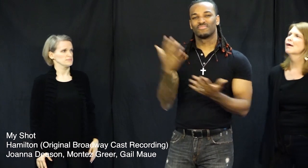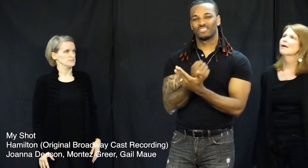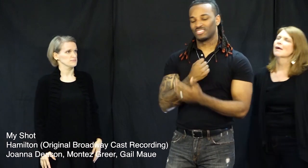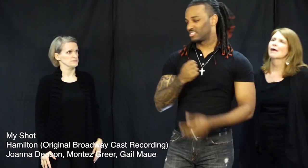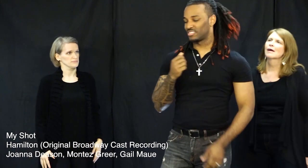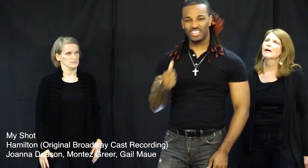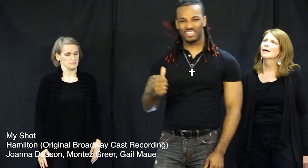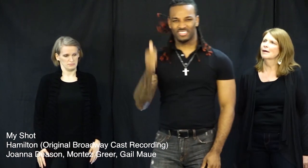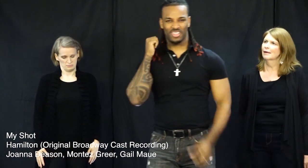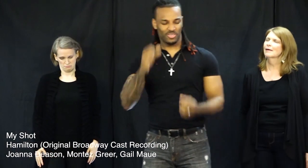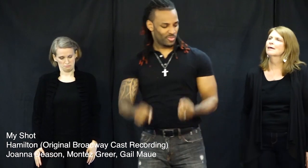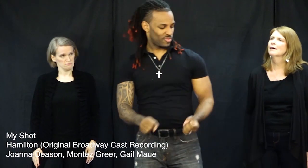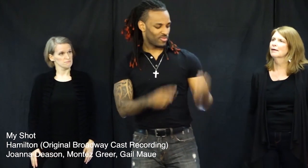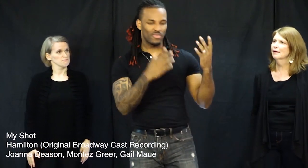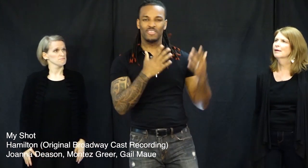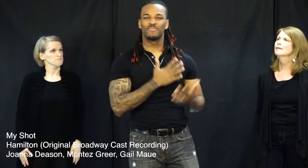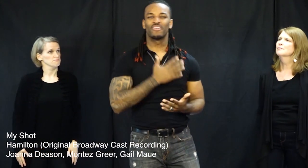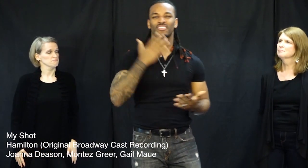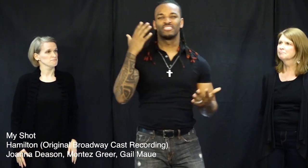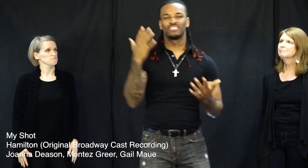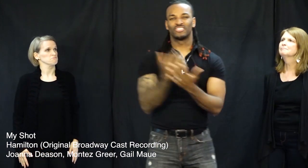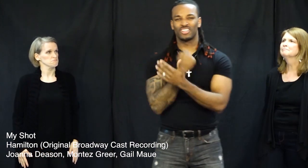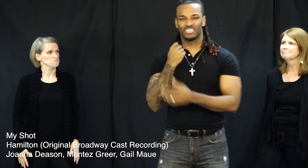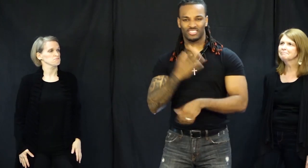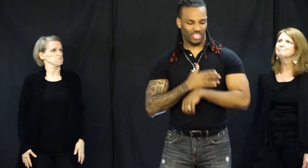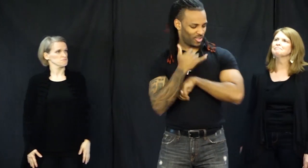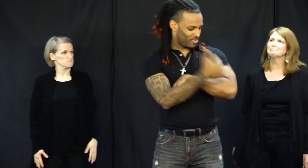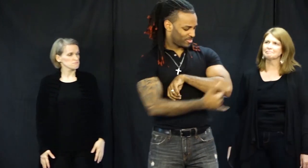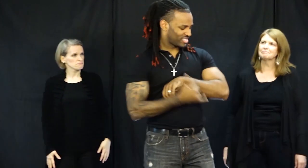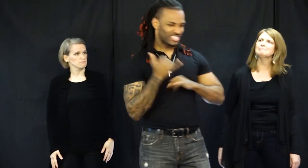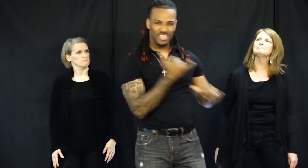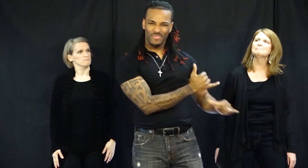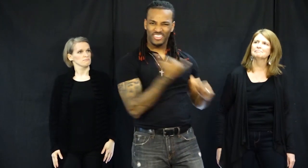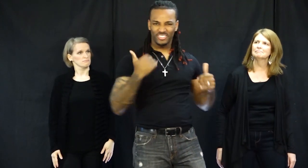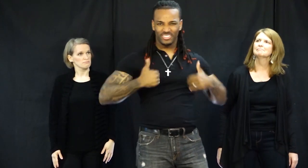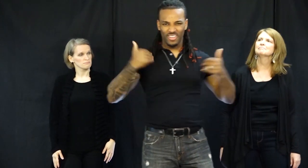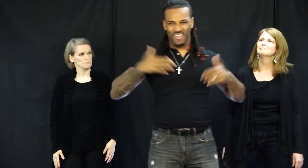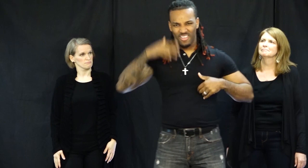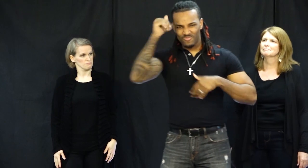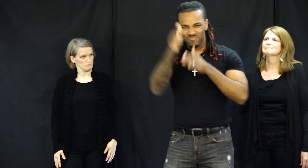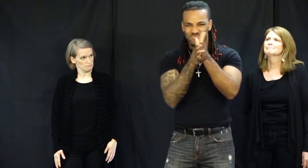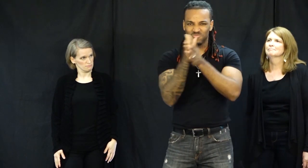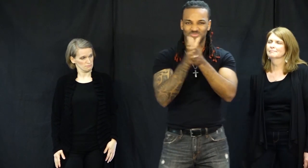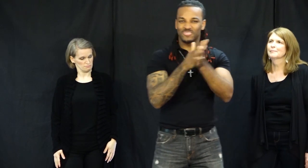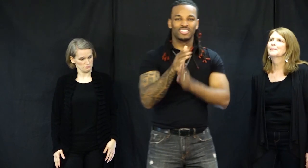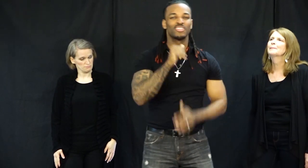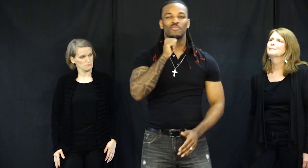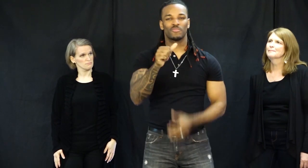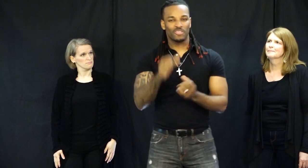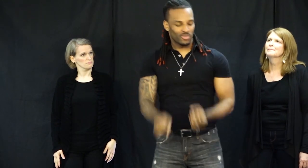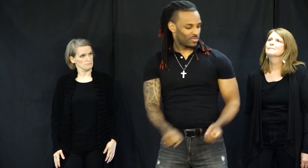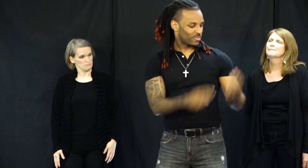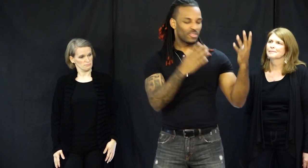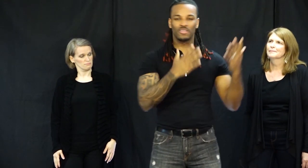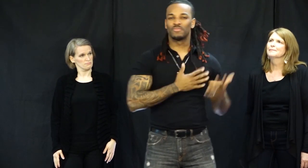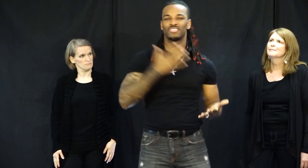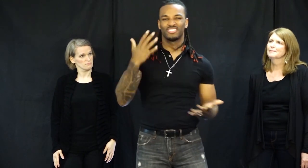shot. I am not throwing away my shot. And yo, I'm just like my country. I'm young, scrappy, and hungry, and I'm not throwing away my